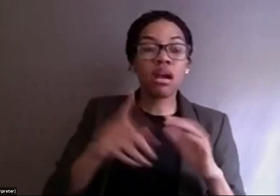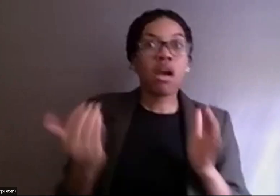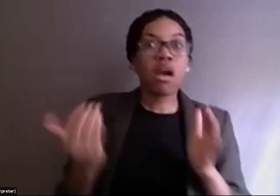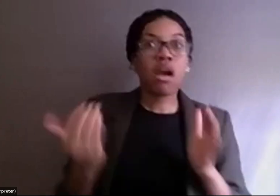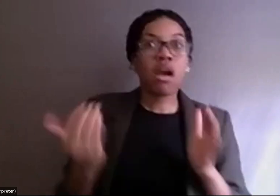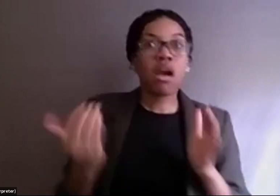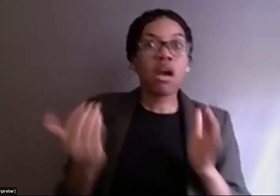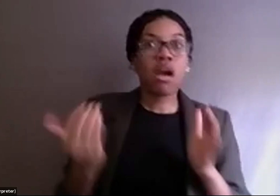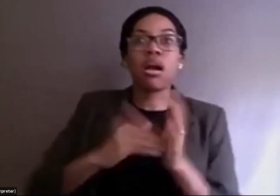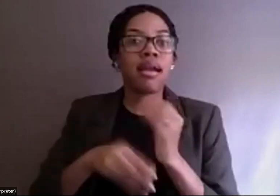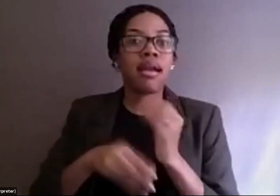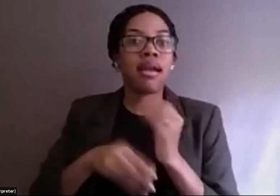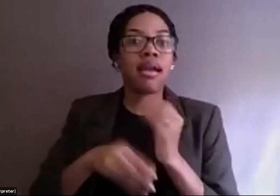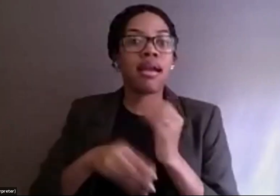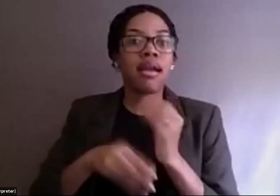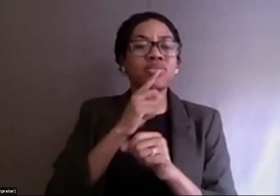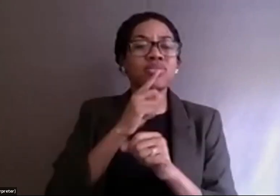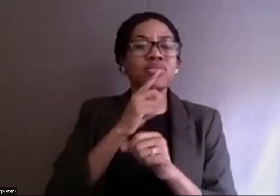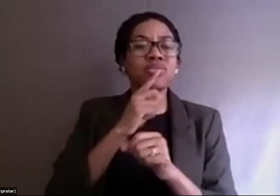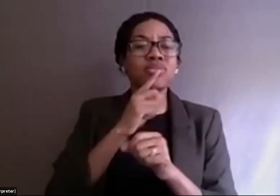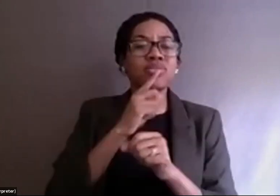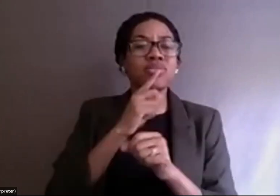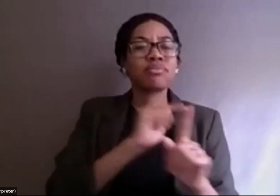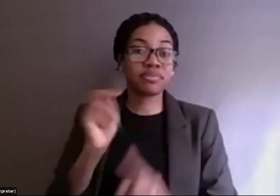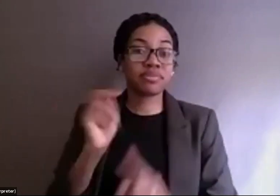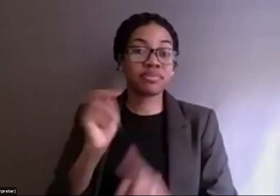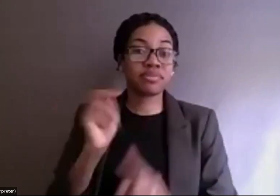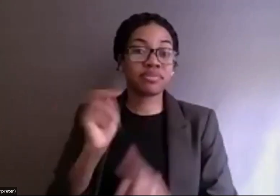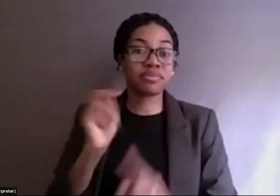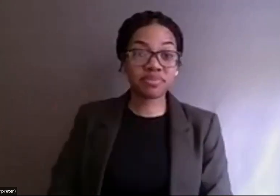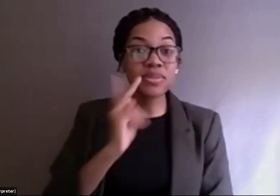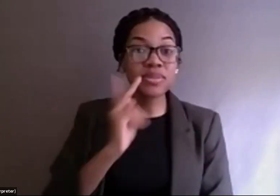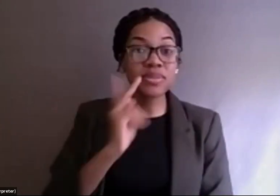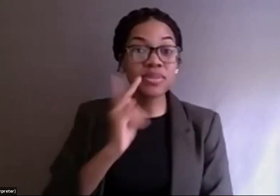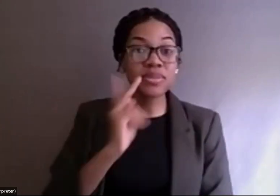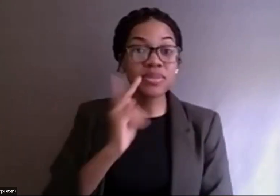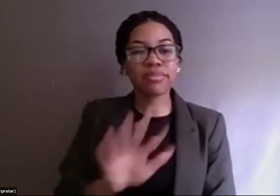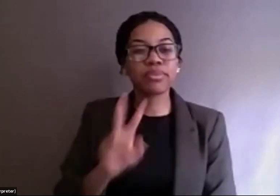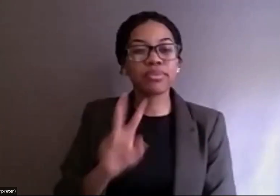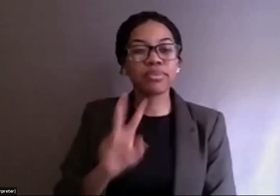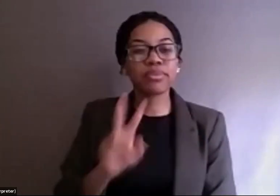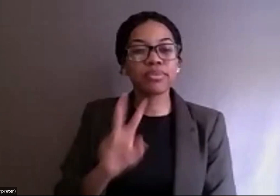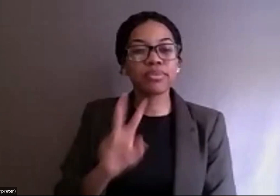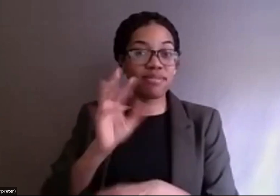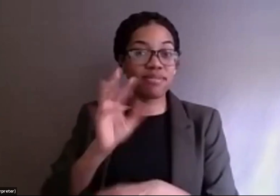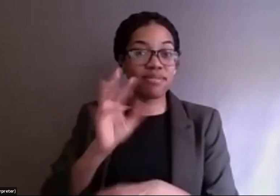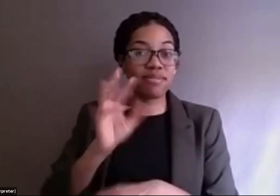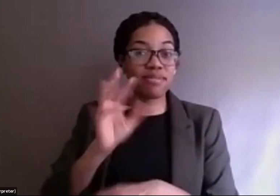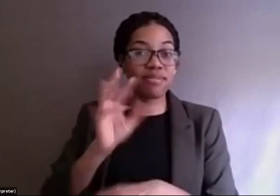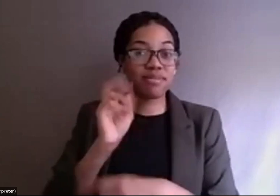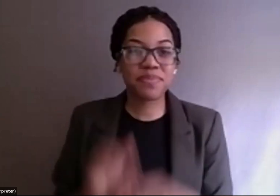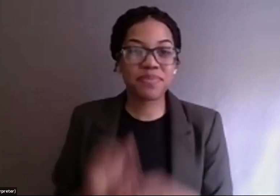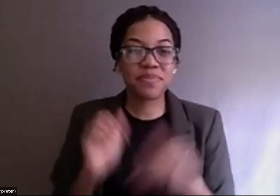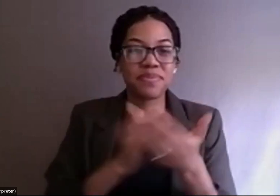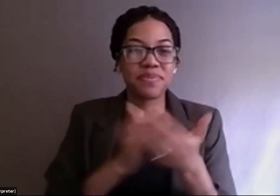And we will see you back around 2:45. All right? All right.